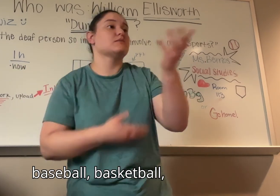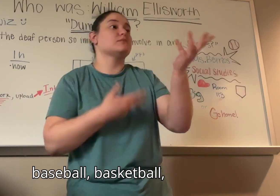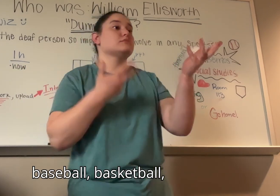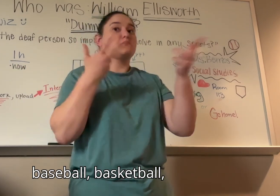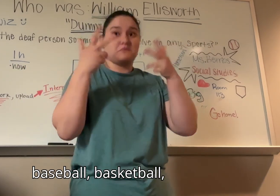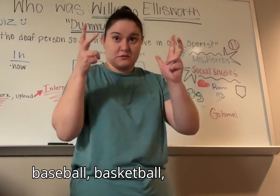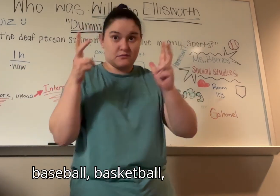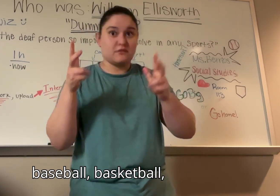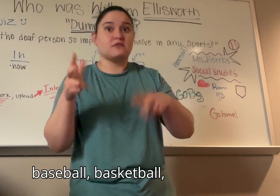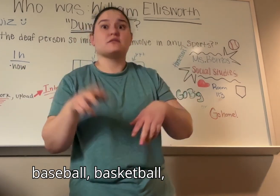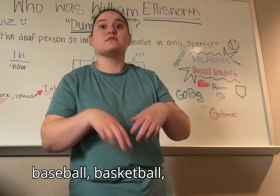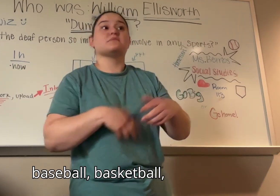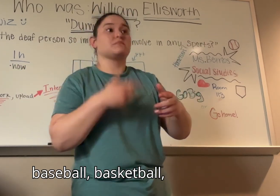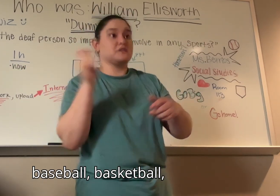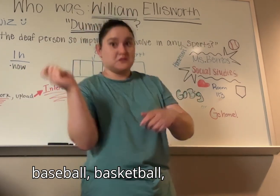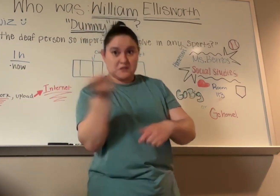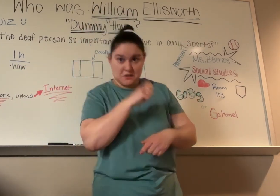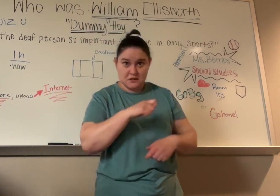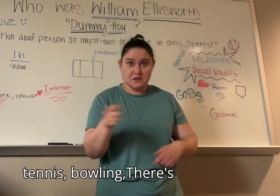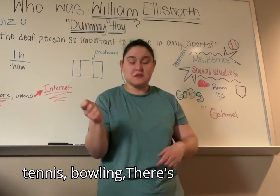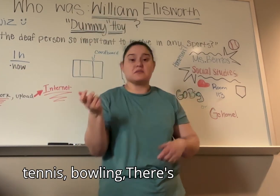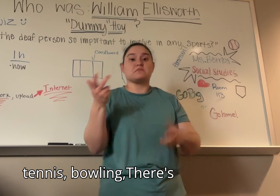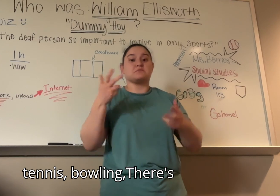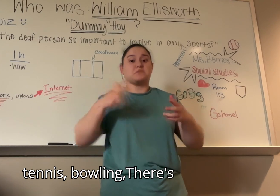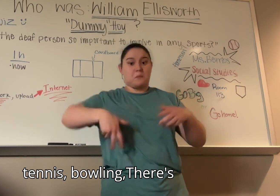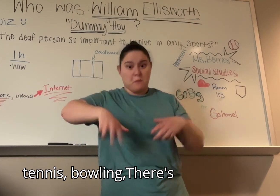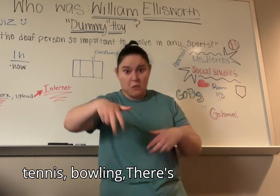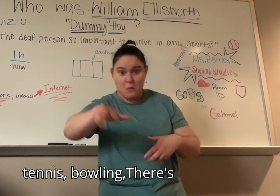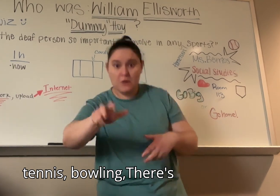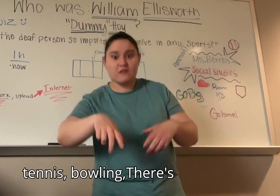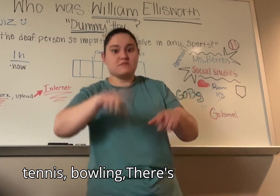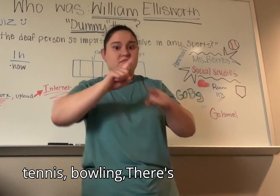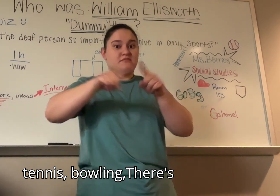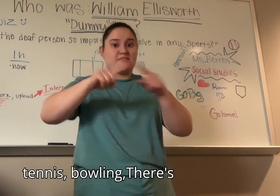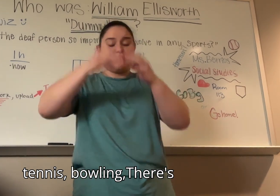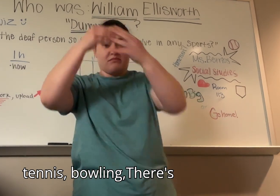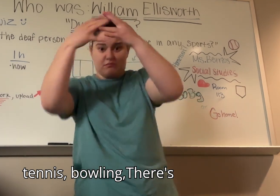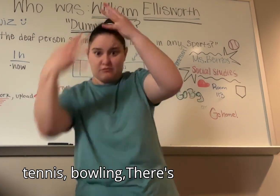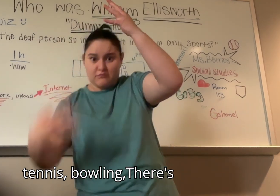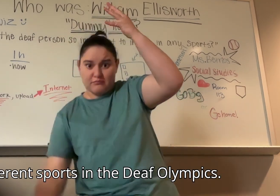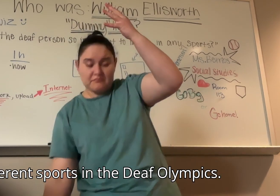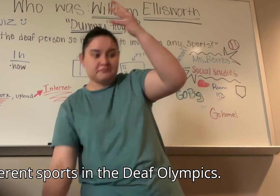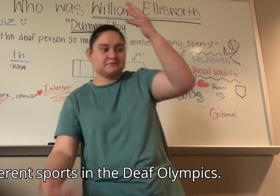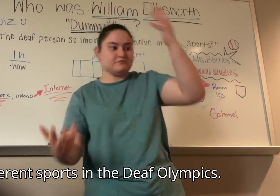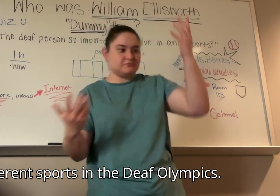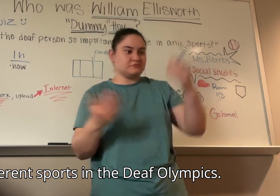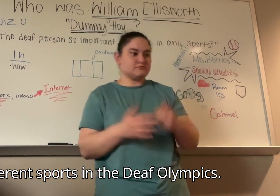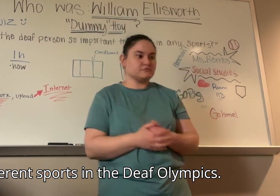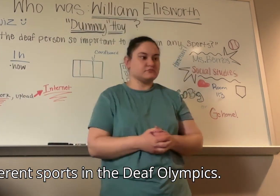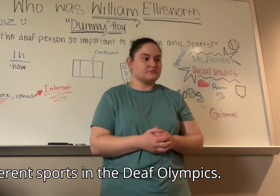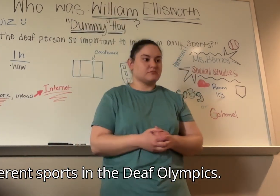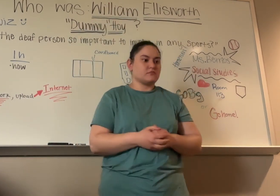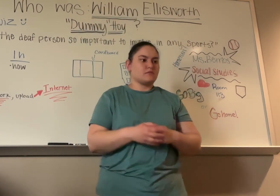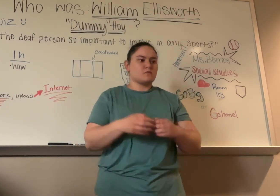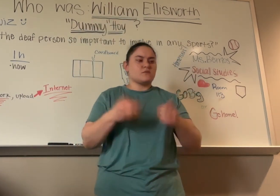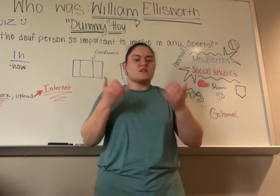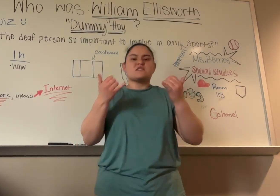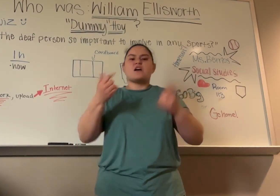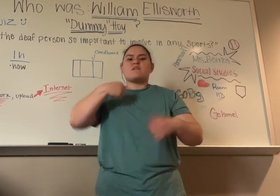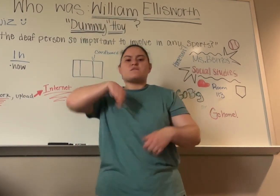baseball, basketball, tennis, bowling. There's different sports in the Deaf Olympics.